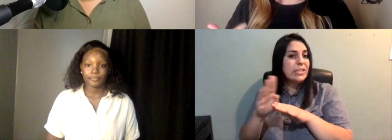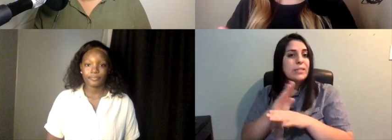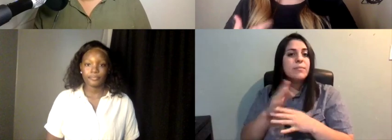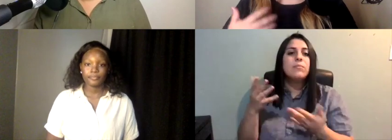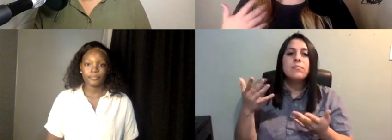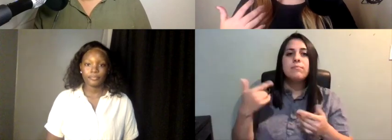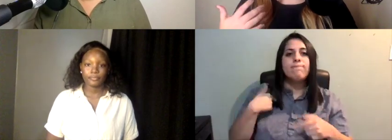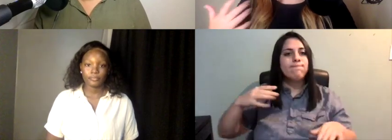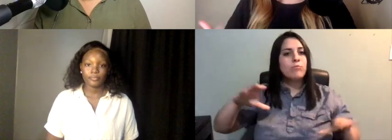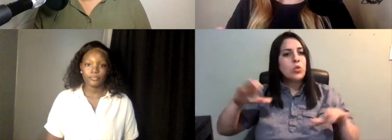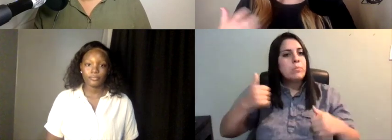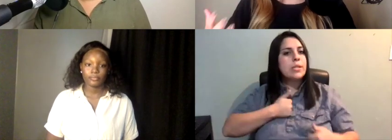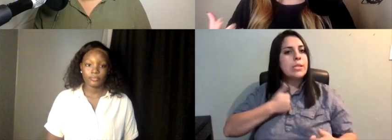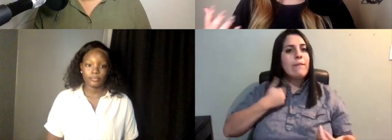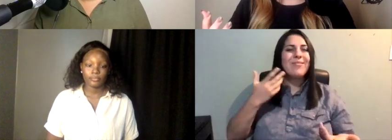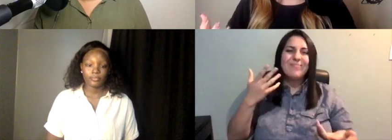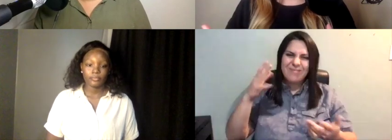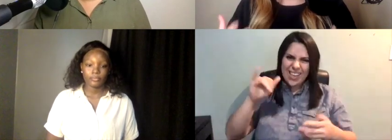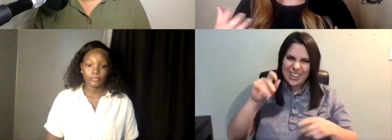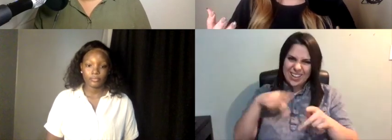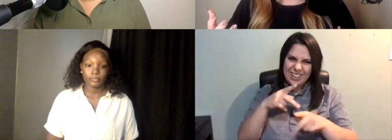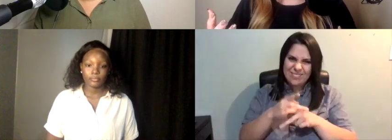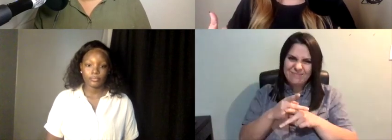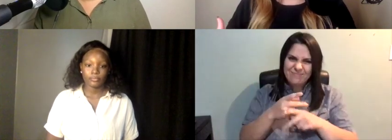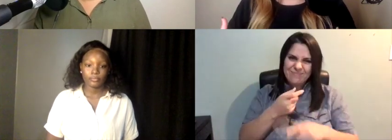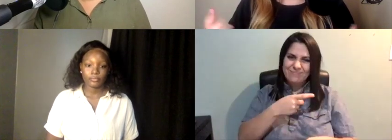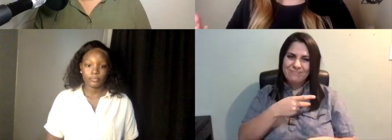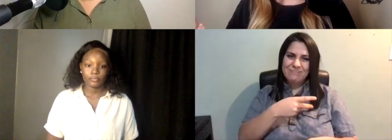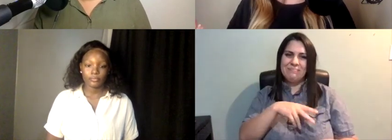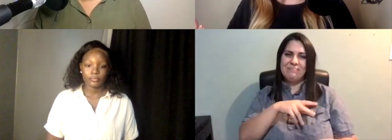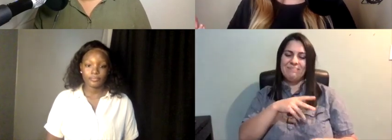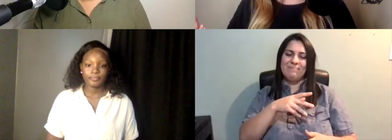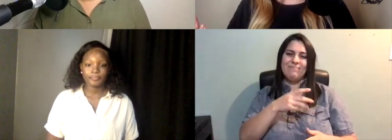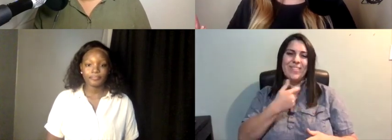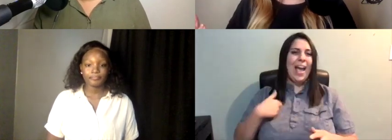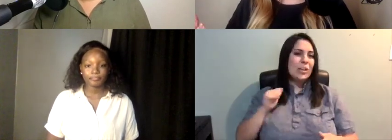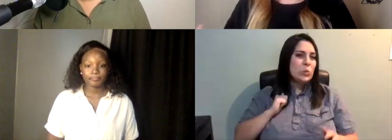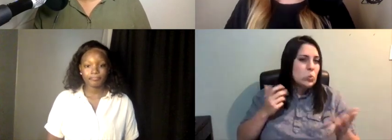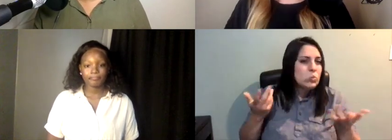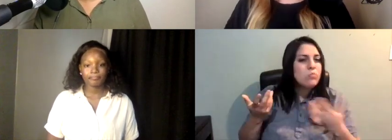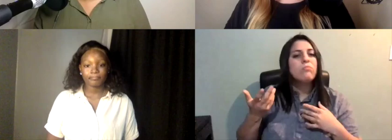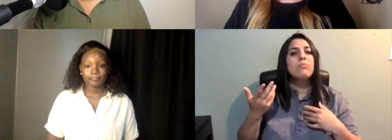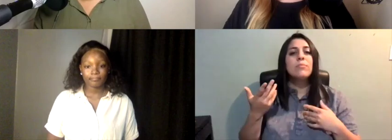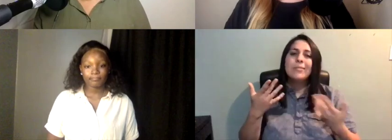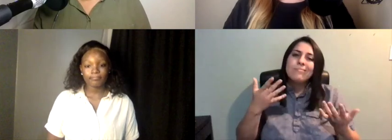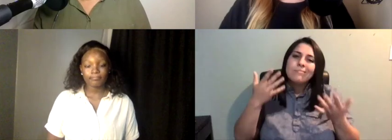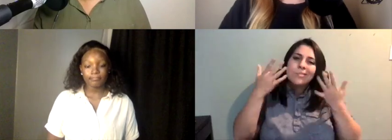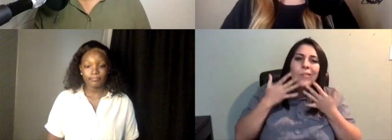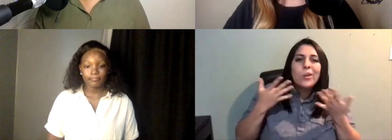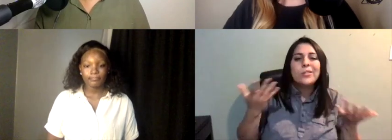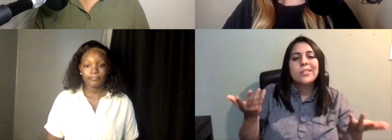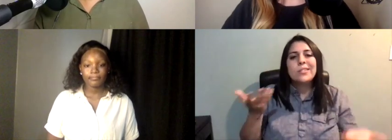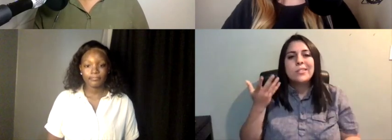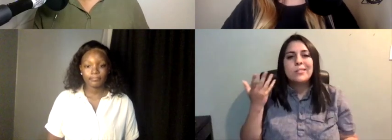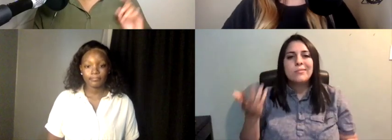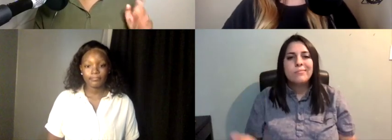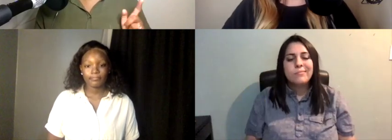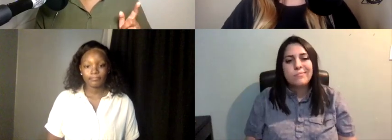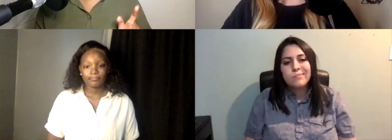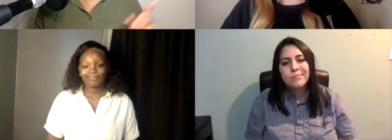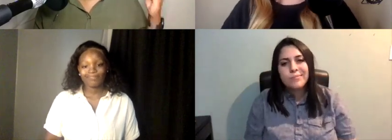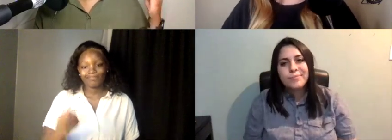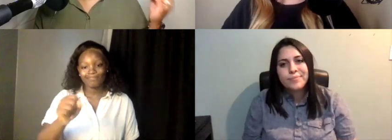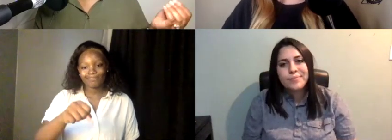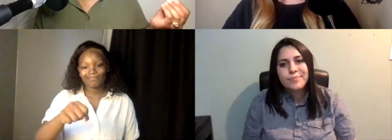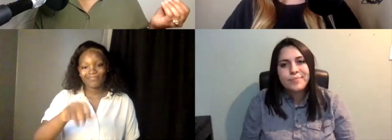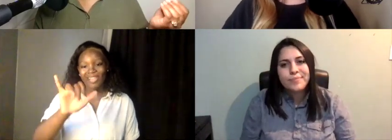myself. And so there isn't that sense of helping build others, which is unfortunate, you know, which is a discussion for a later